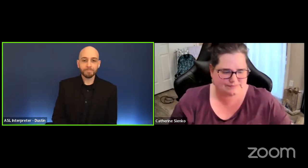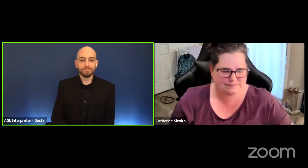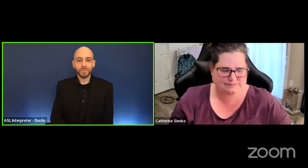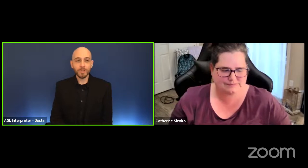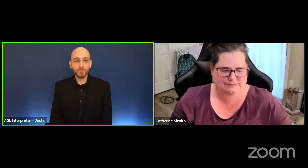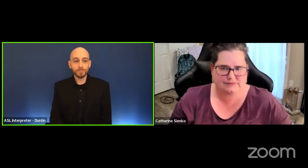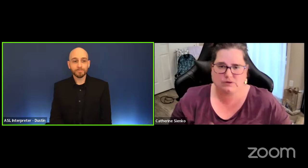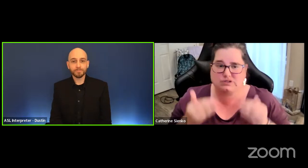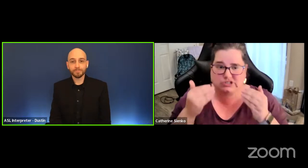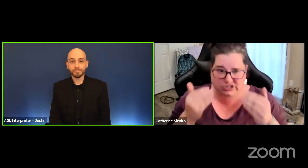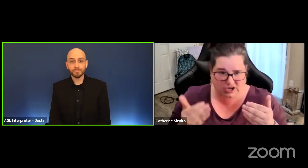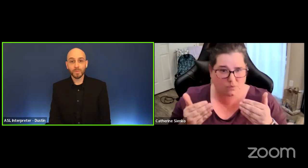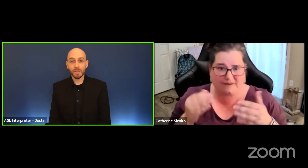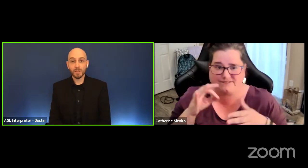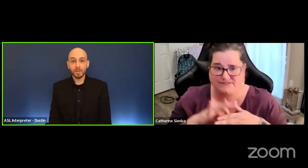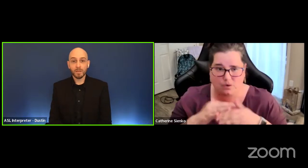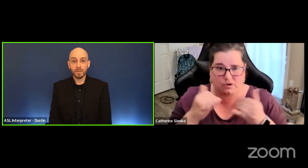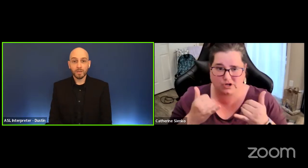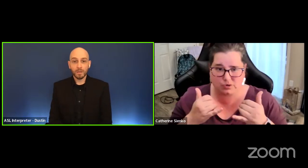Okay, thank you.